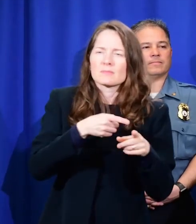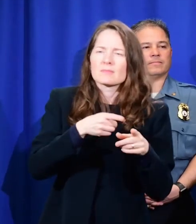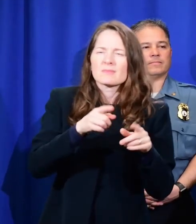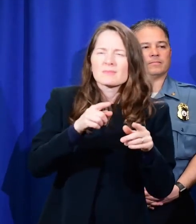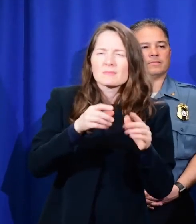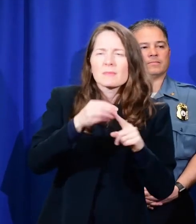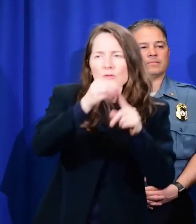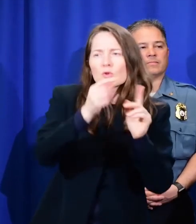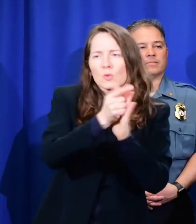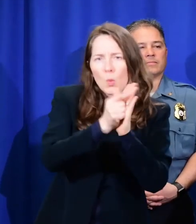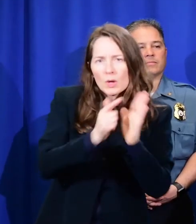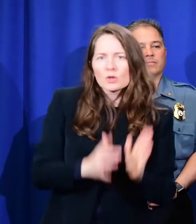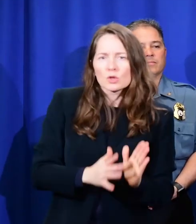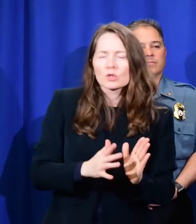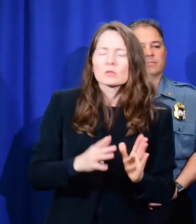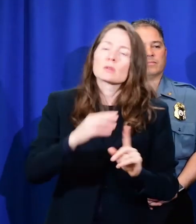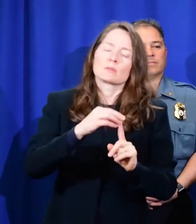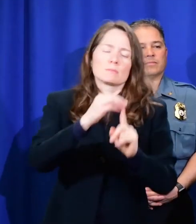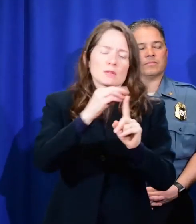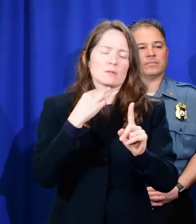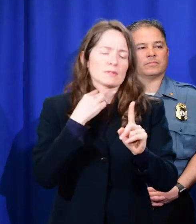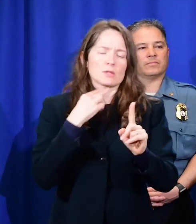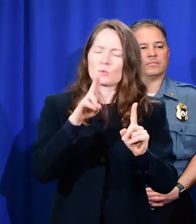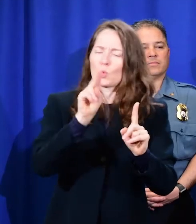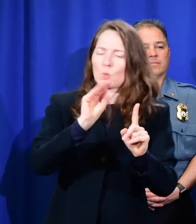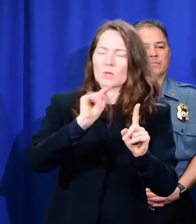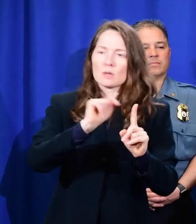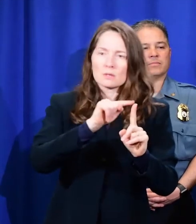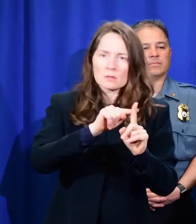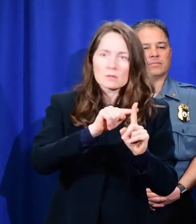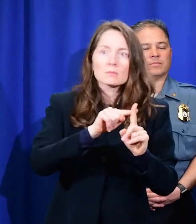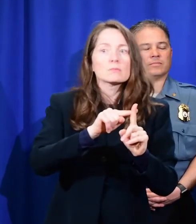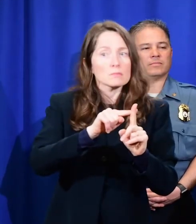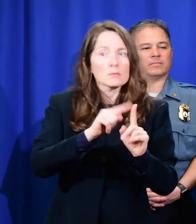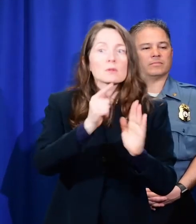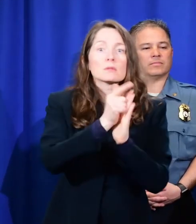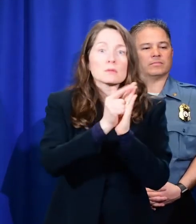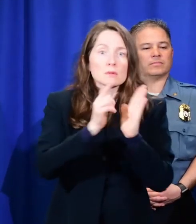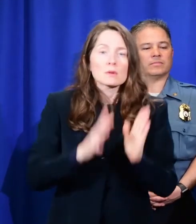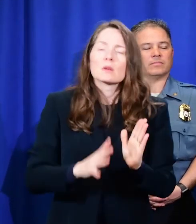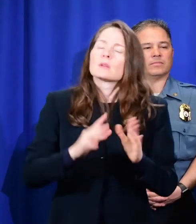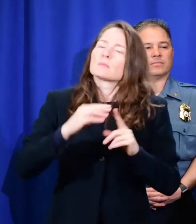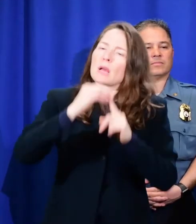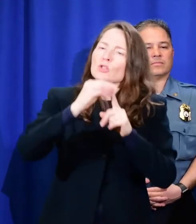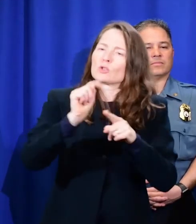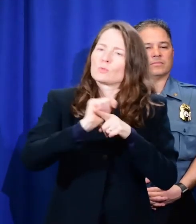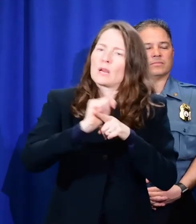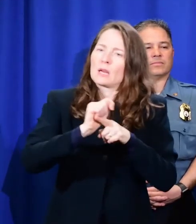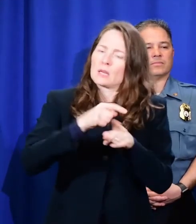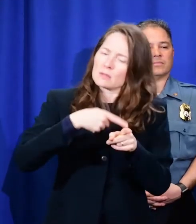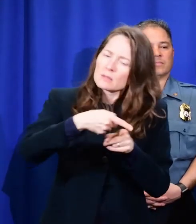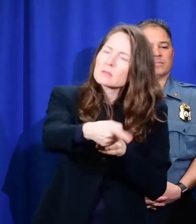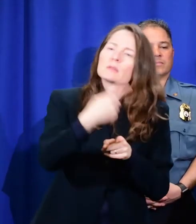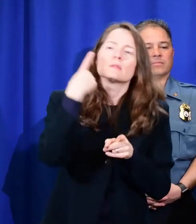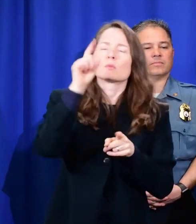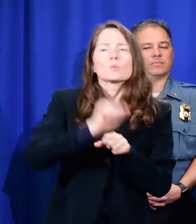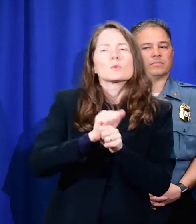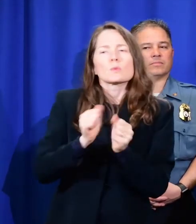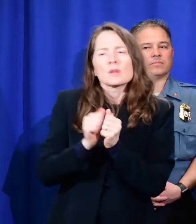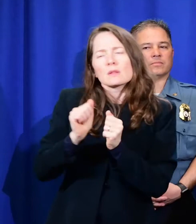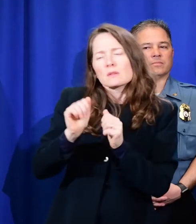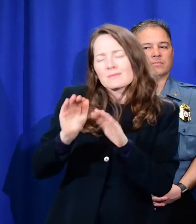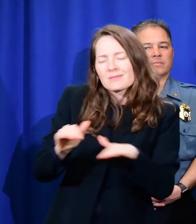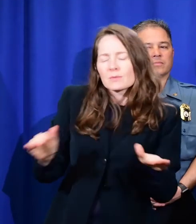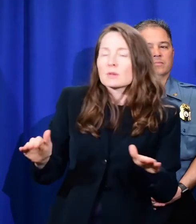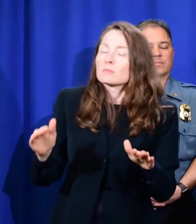follow the case through to prosecution. These are committed prosecutors who are specially trained to work with child victims and who take on these extremely